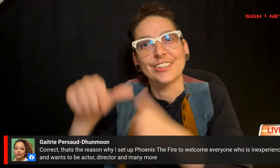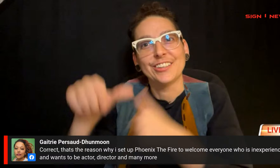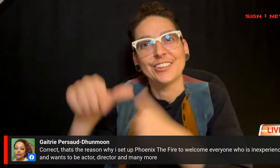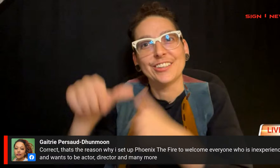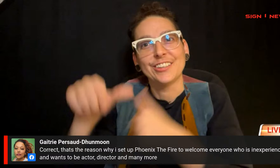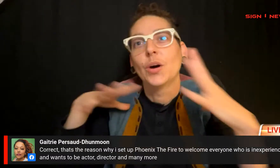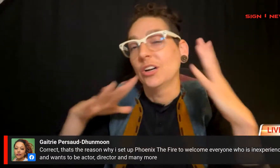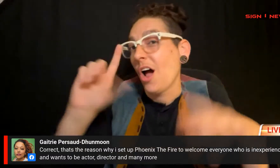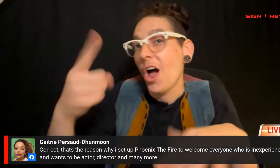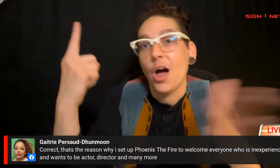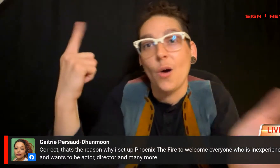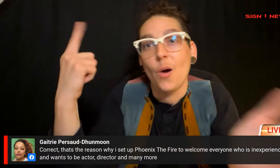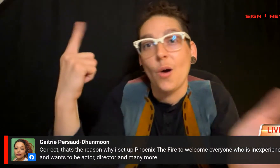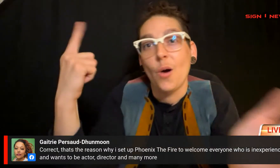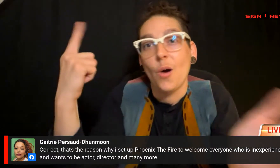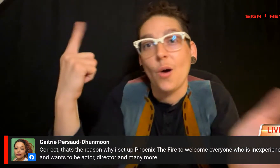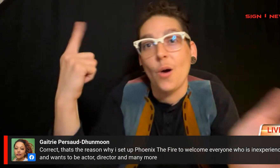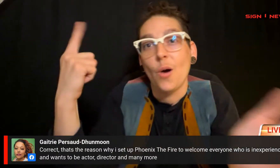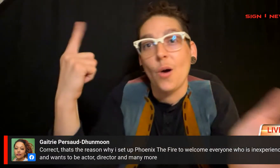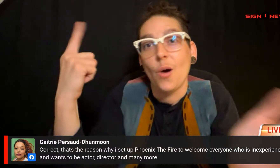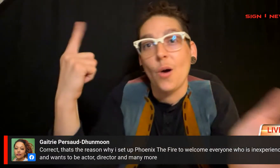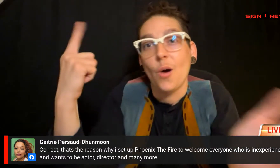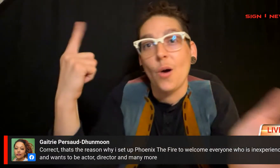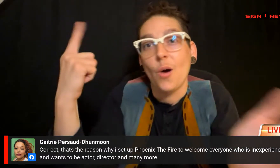Hollywood is basically about 1,000 people,